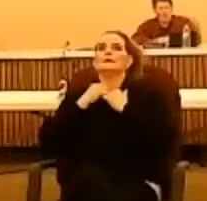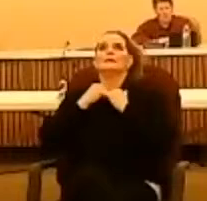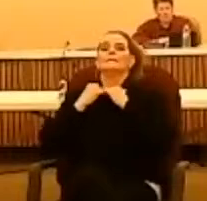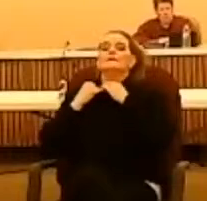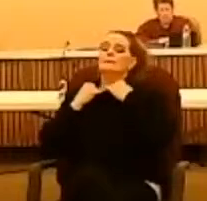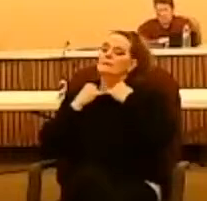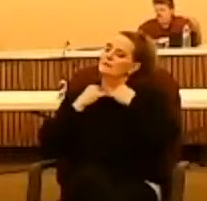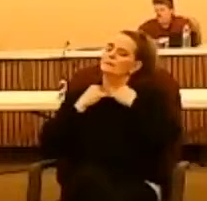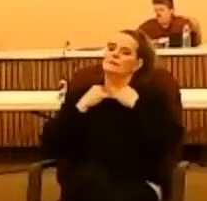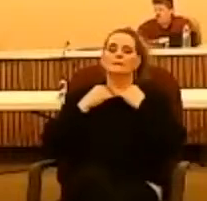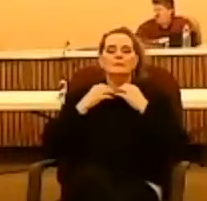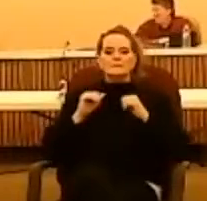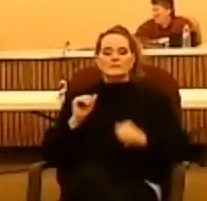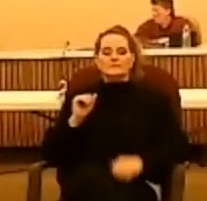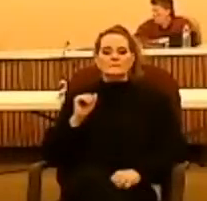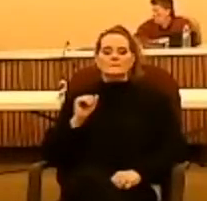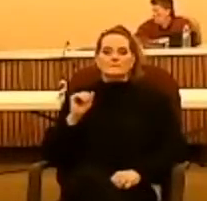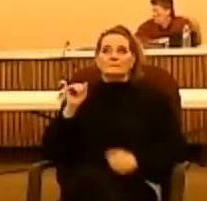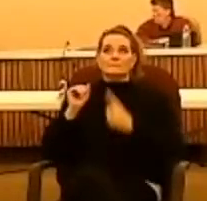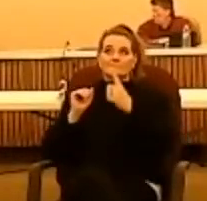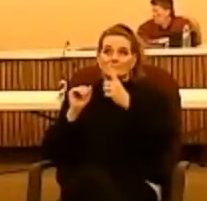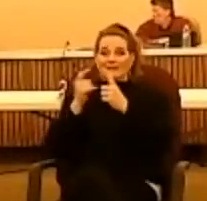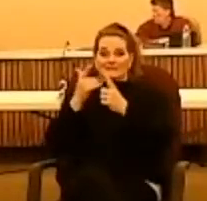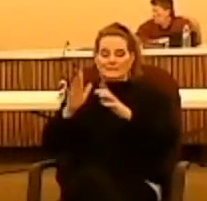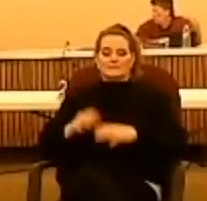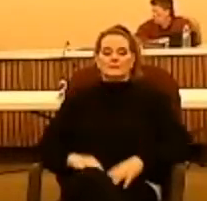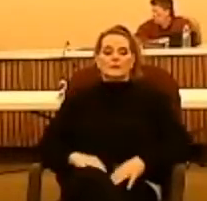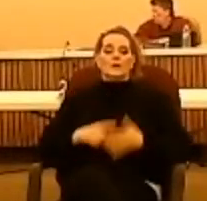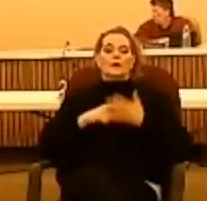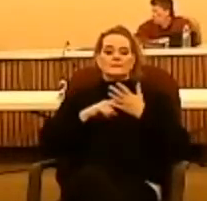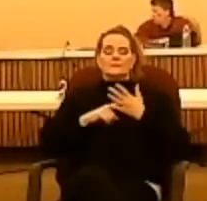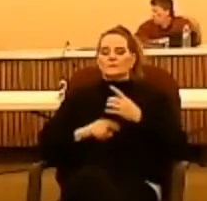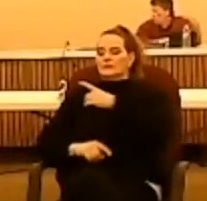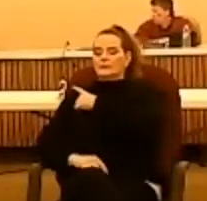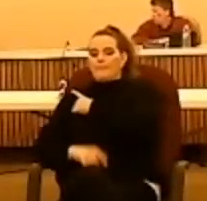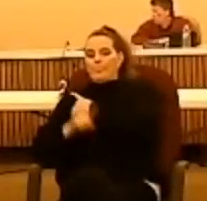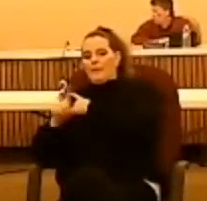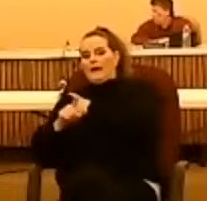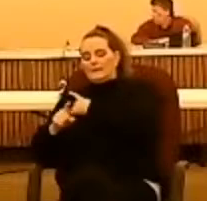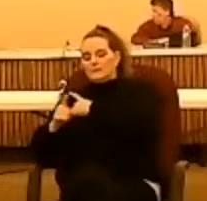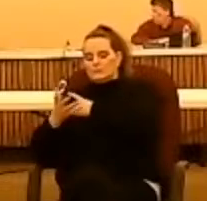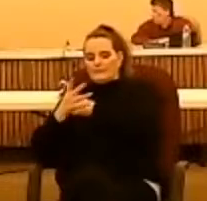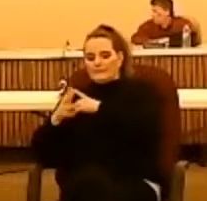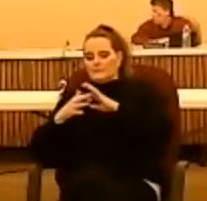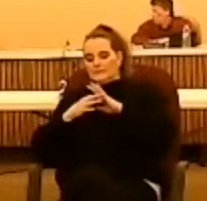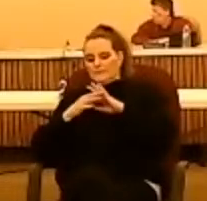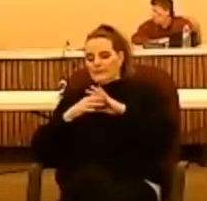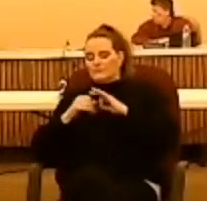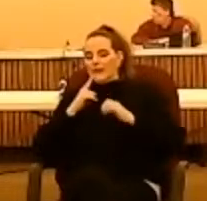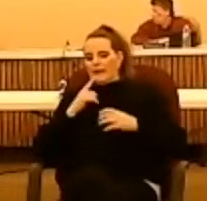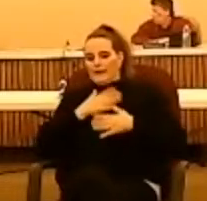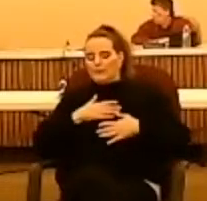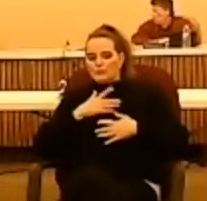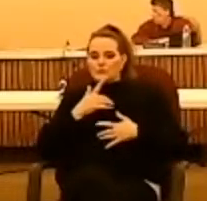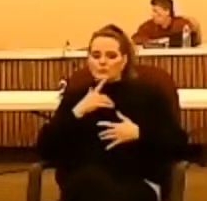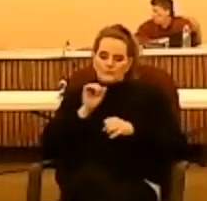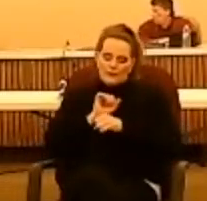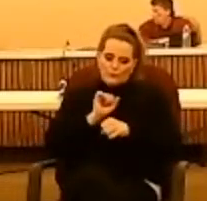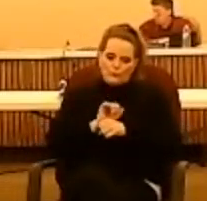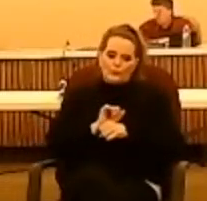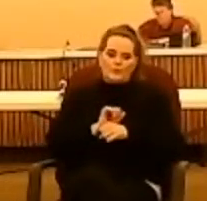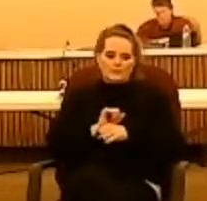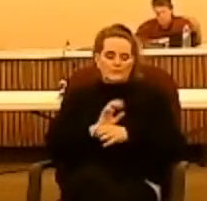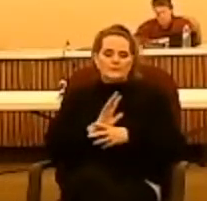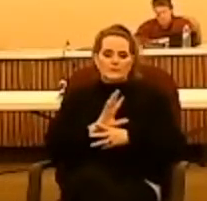That's all I have. Any further discussion? I just wanted to also say that I appreciate all the work that you put into